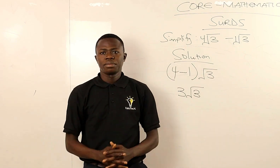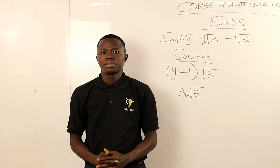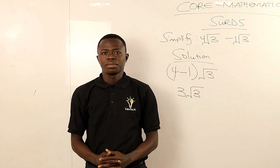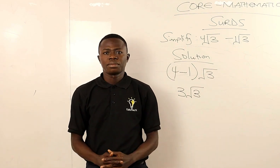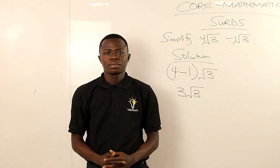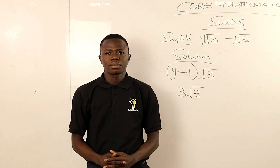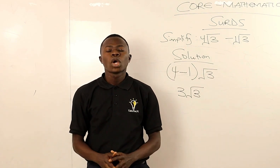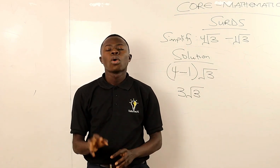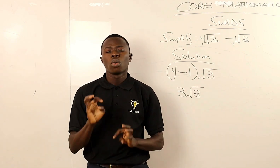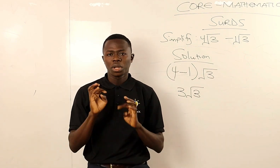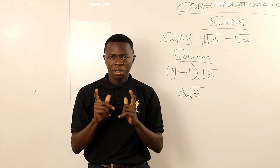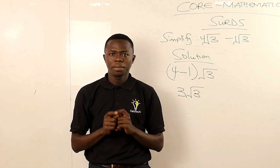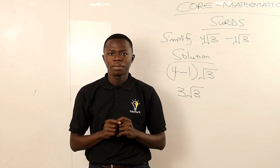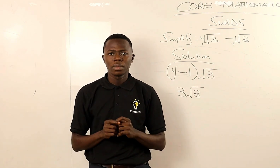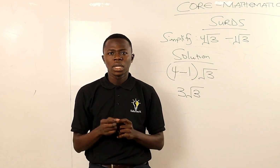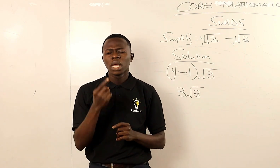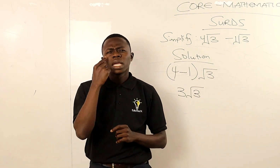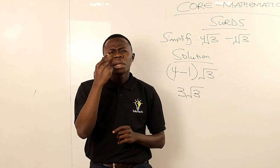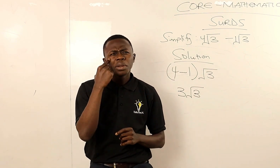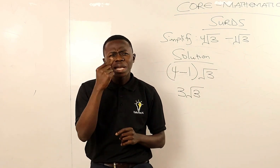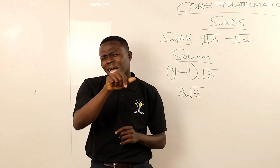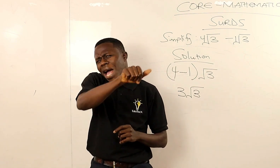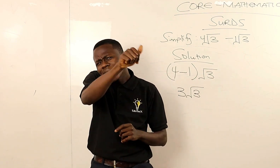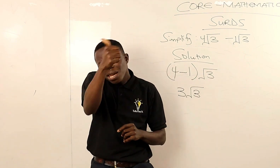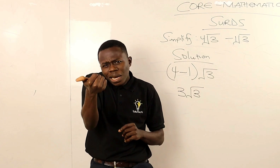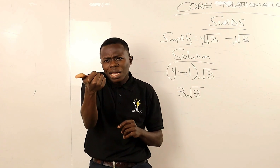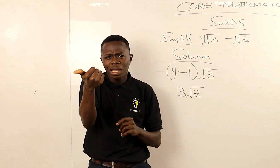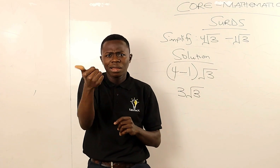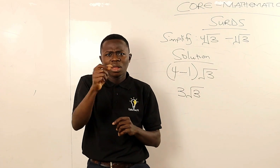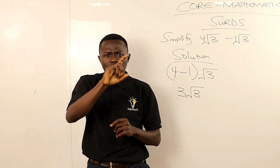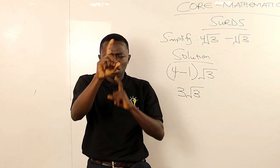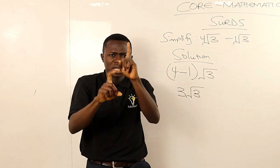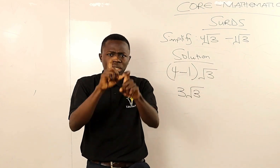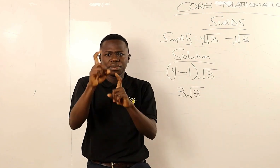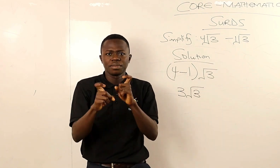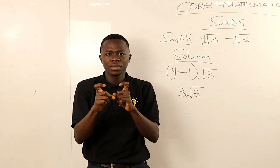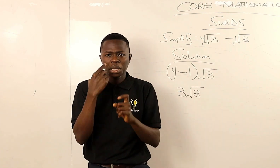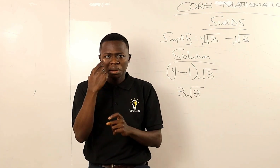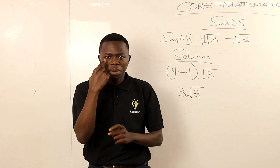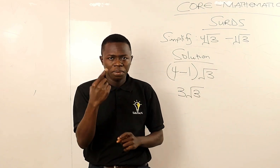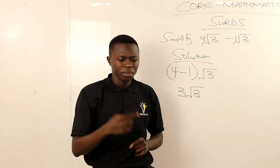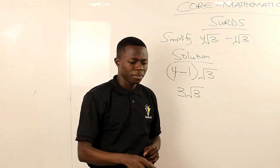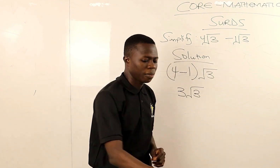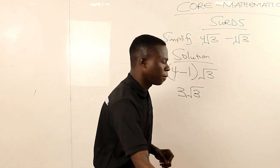So 3 square root of 3 becomes our final answer. Now let's take a look at another